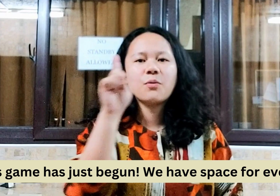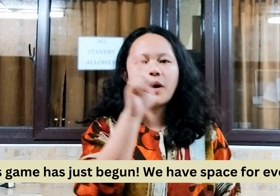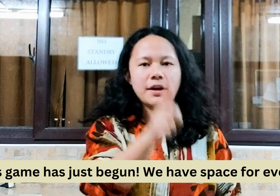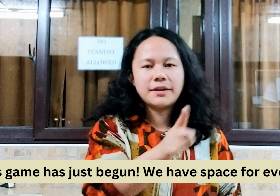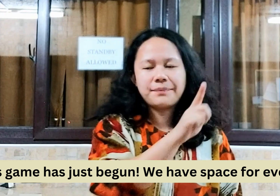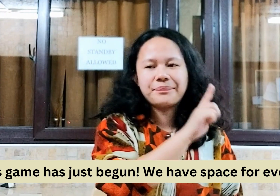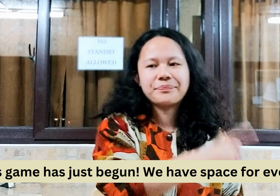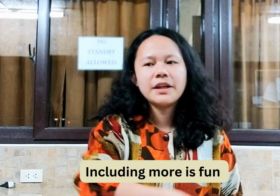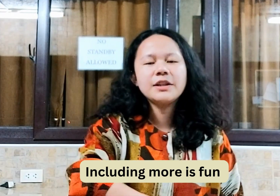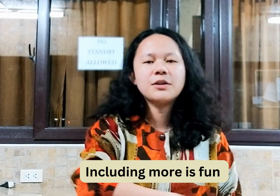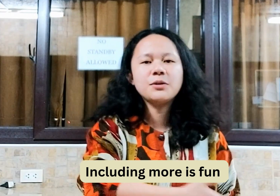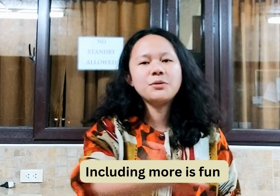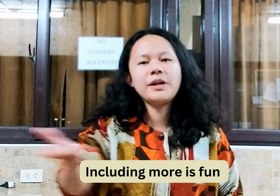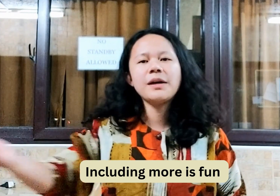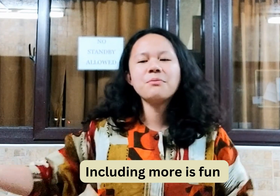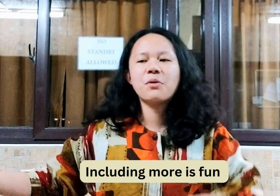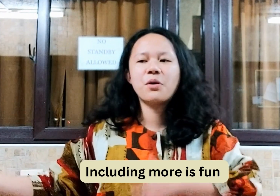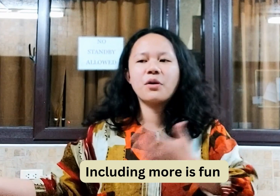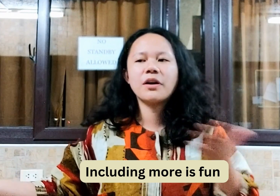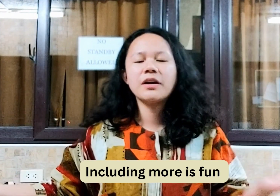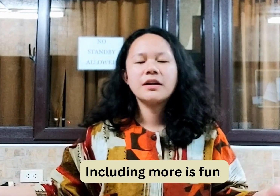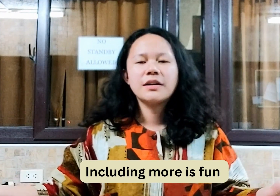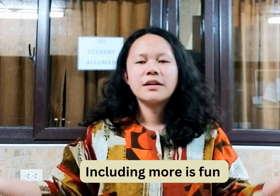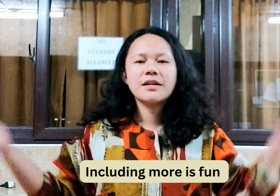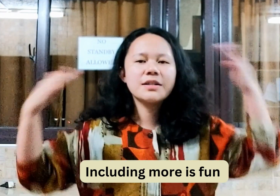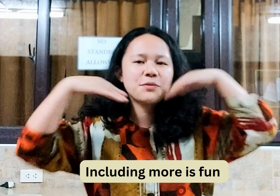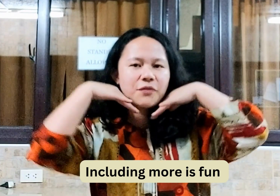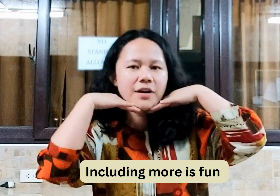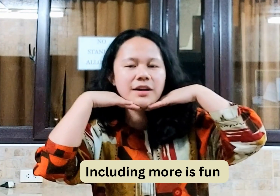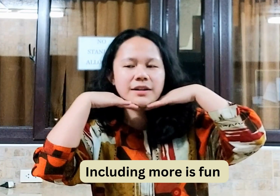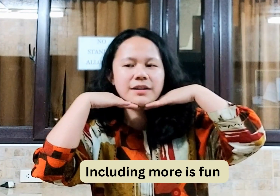everyone. Including more is fun.